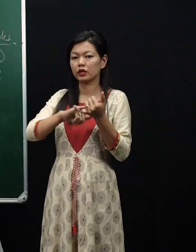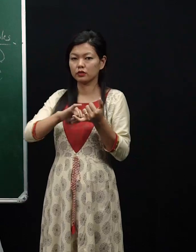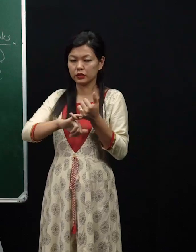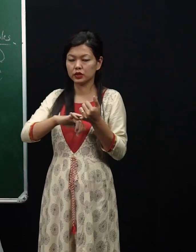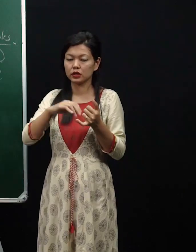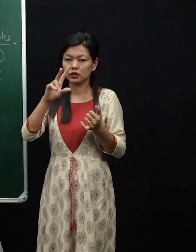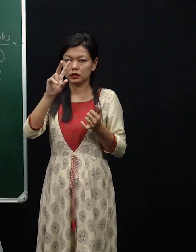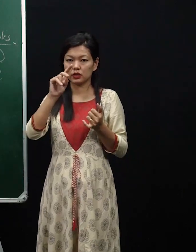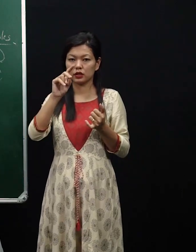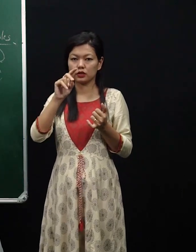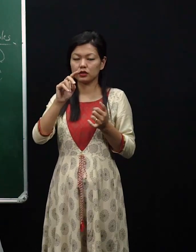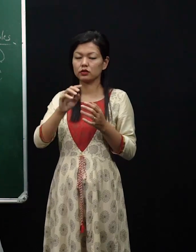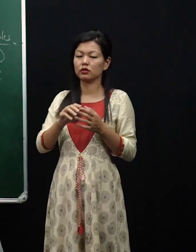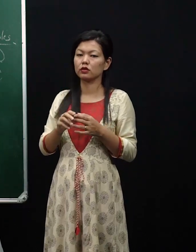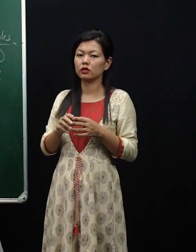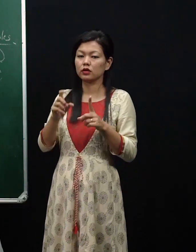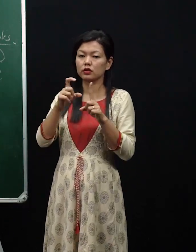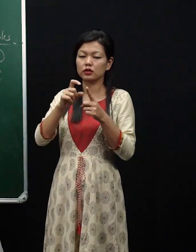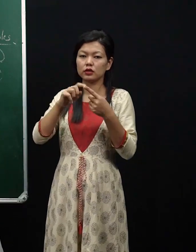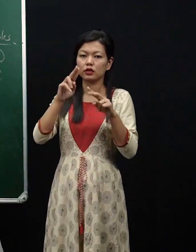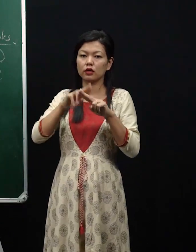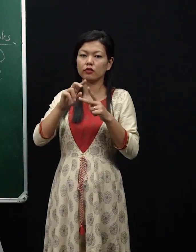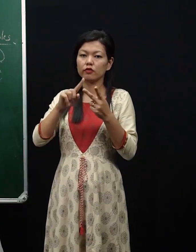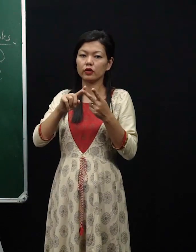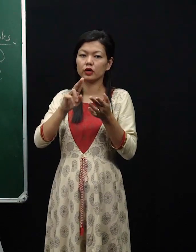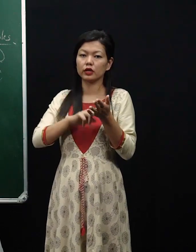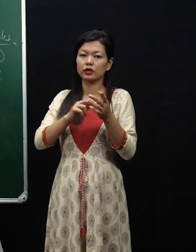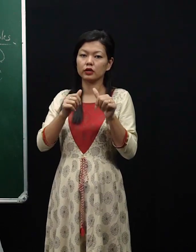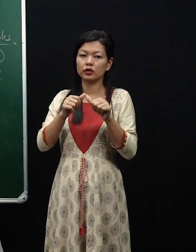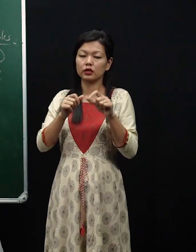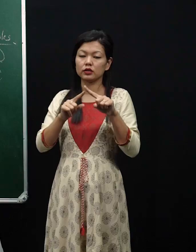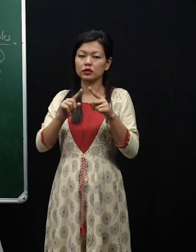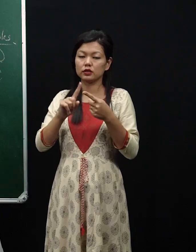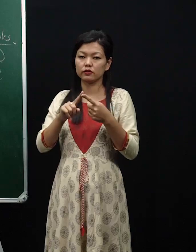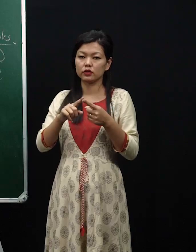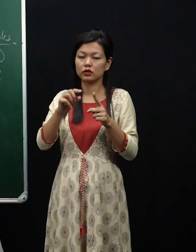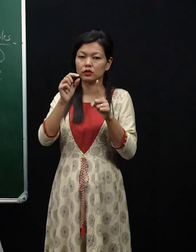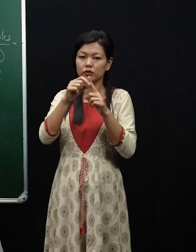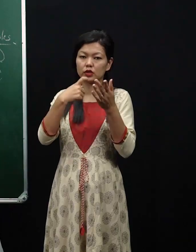was founded by Joseph L. Prost. So first we'll study about the law of conservation of mass.